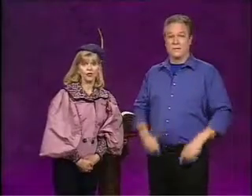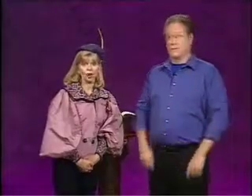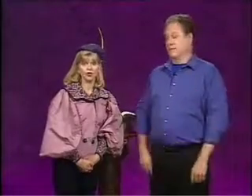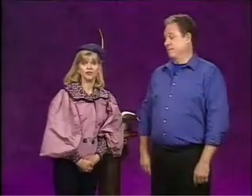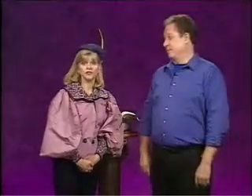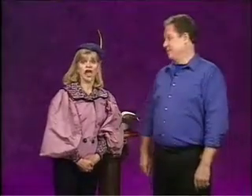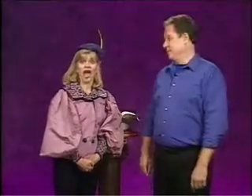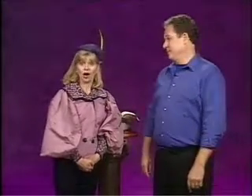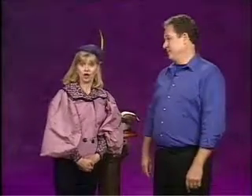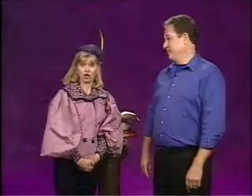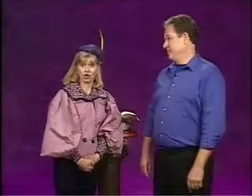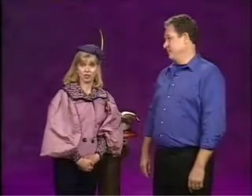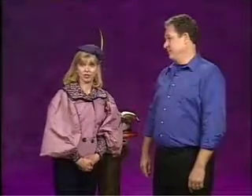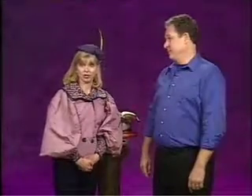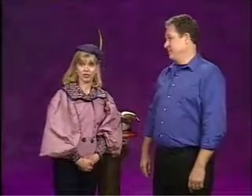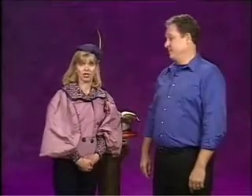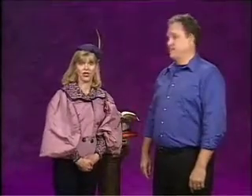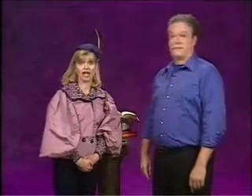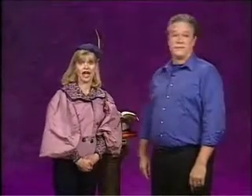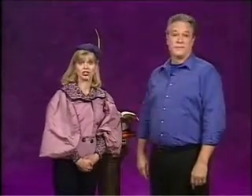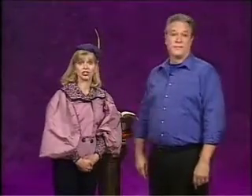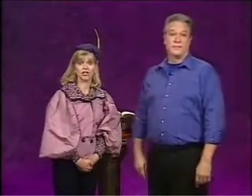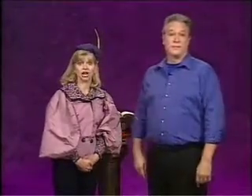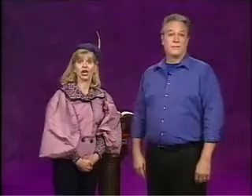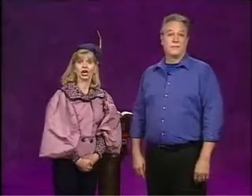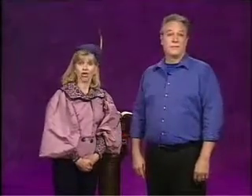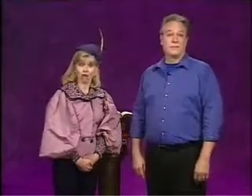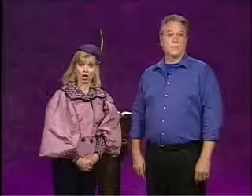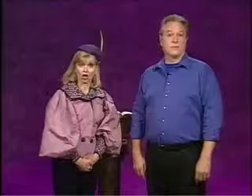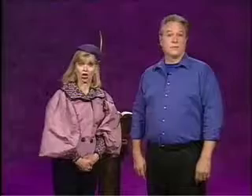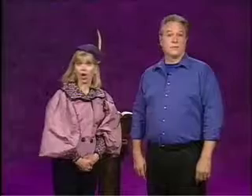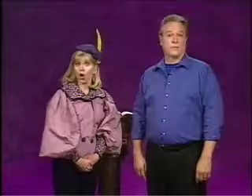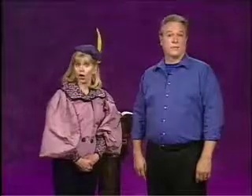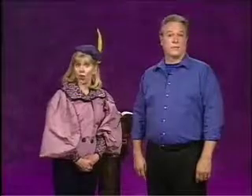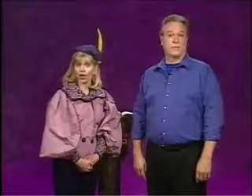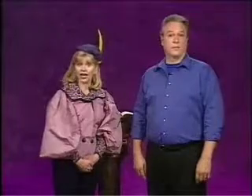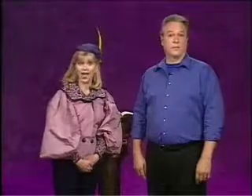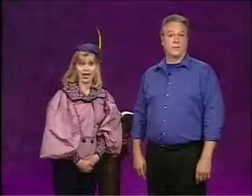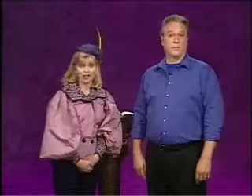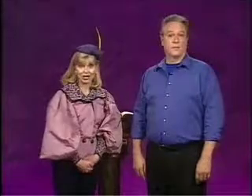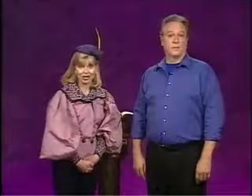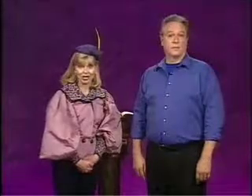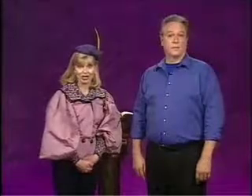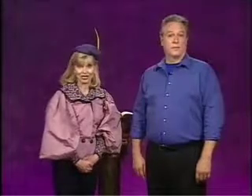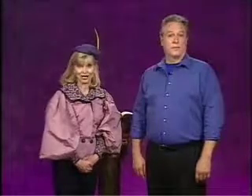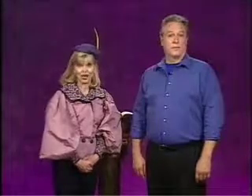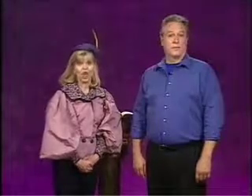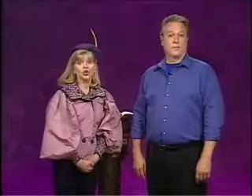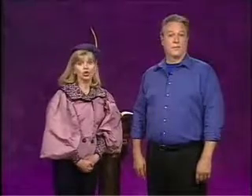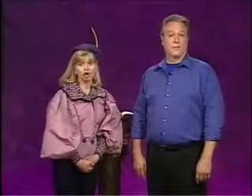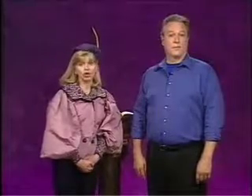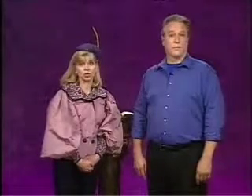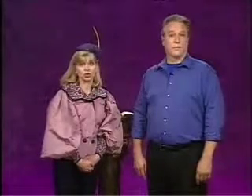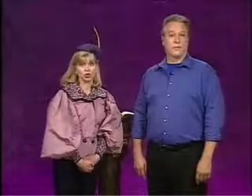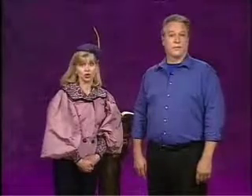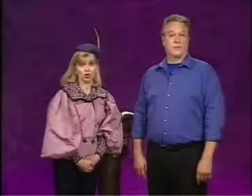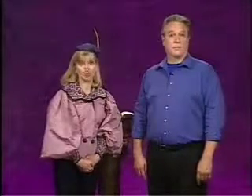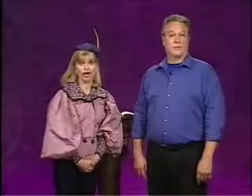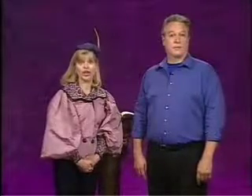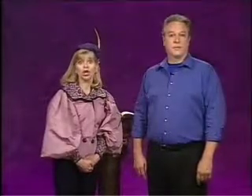far, you've seen how to show intensity in the actions like talking, walking, and exercising. You can also use words like